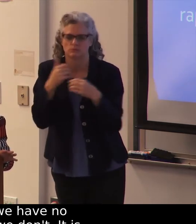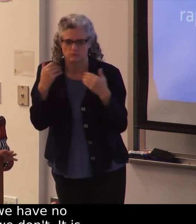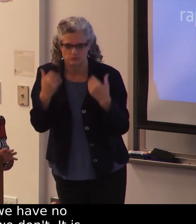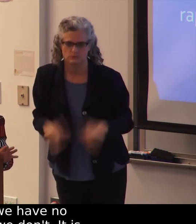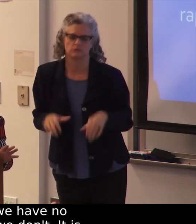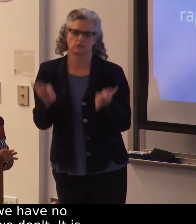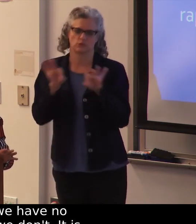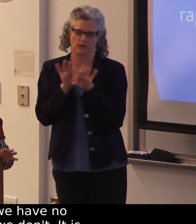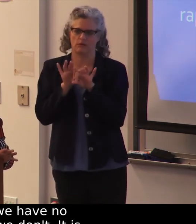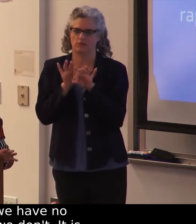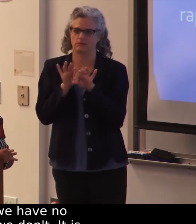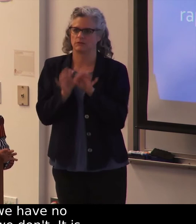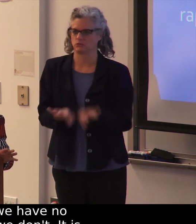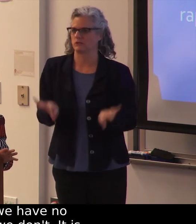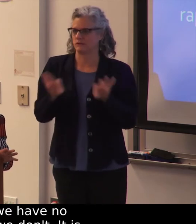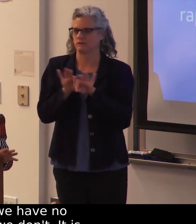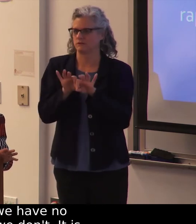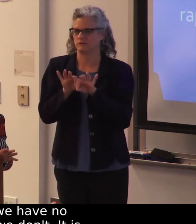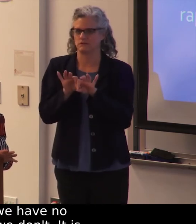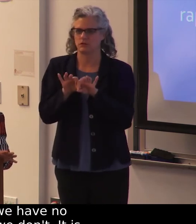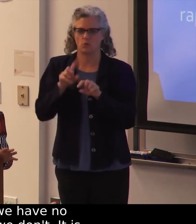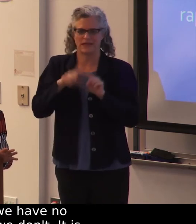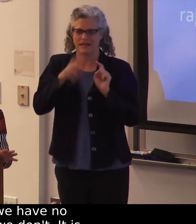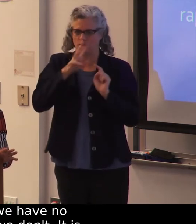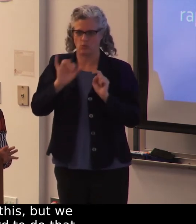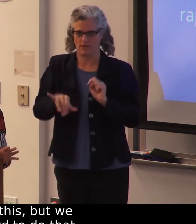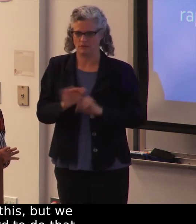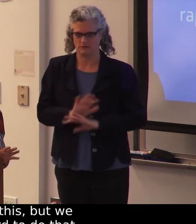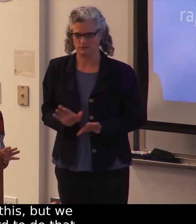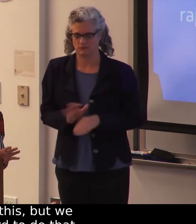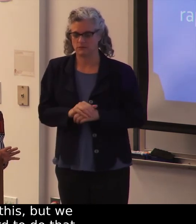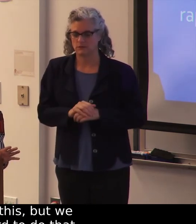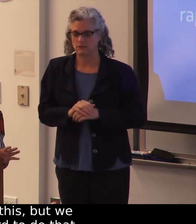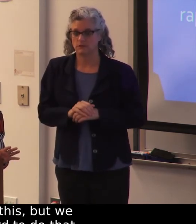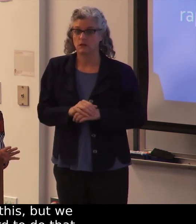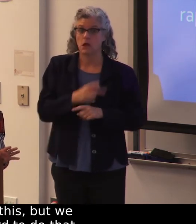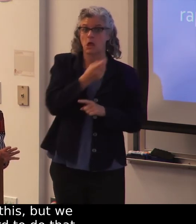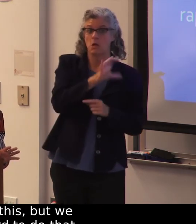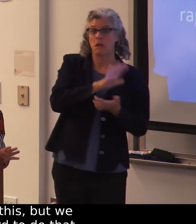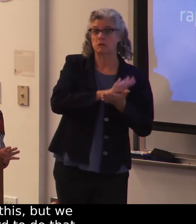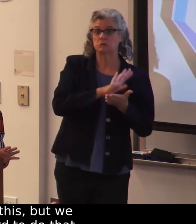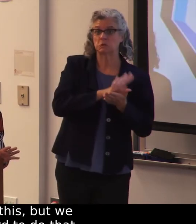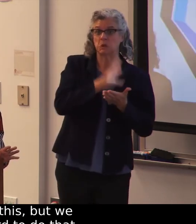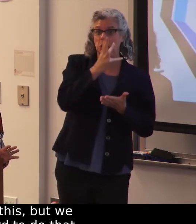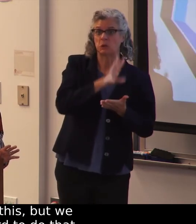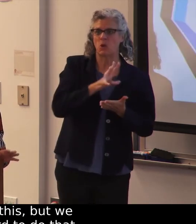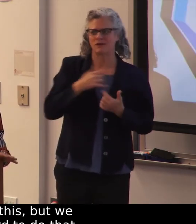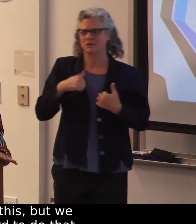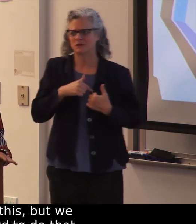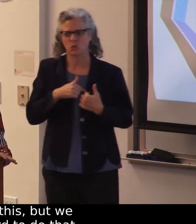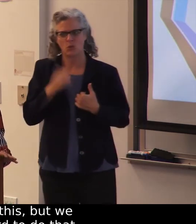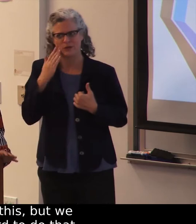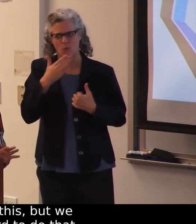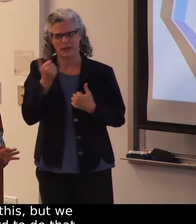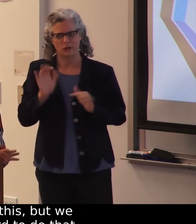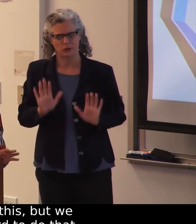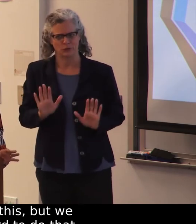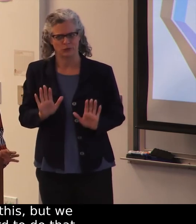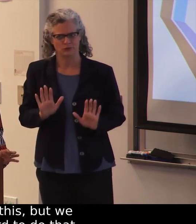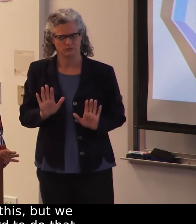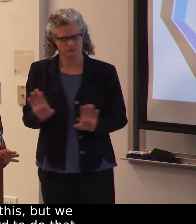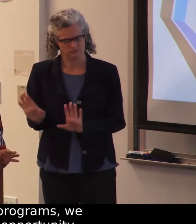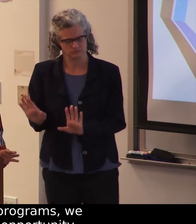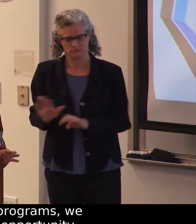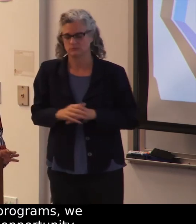do, right? We have no excuse if we don't, okay? It's okay if the public schools don't do this, but we can't afford to do that. So